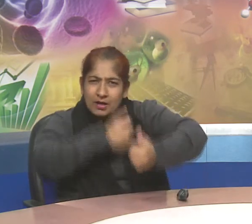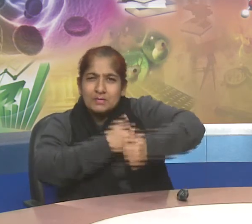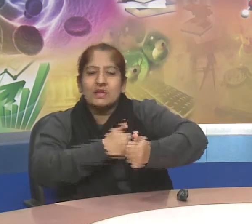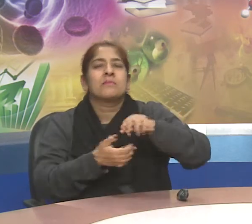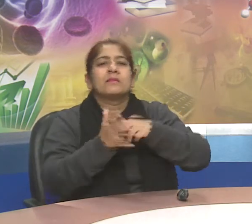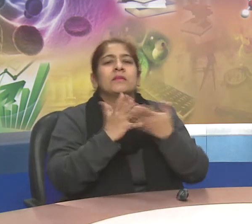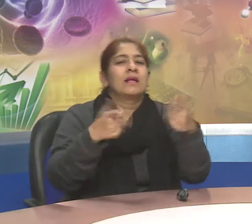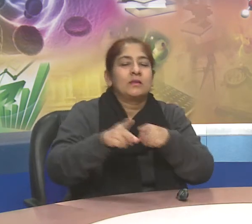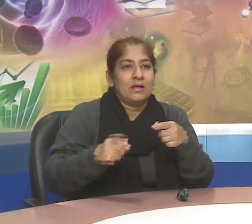Competition.